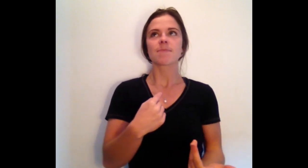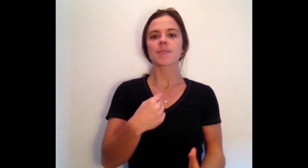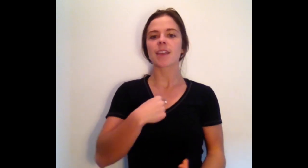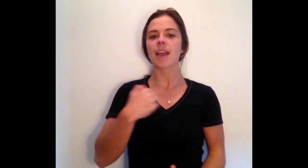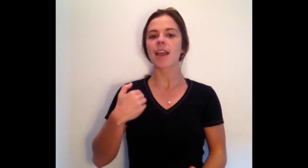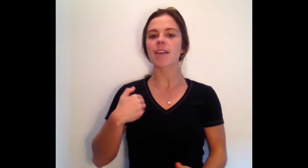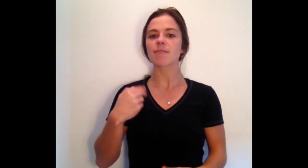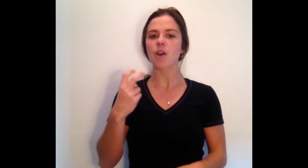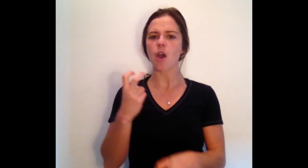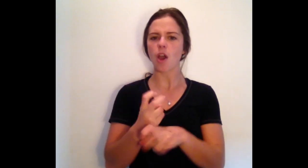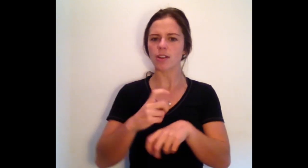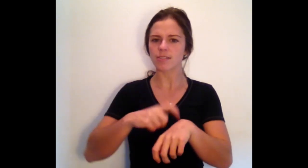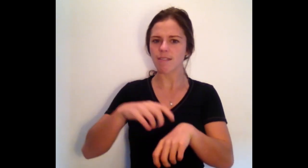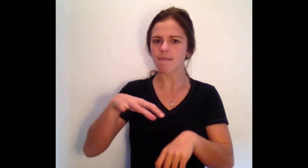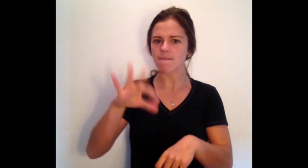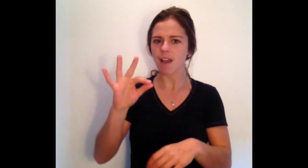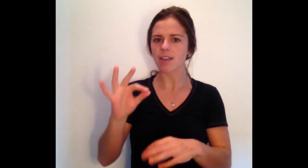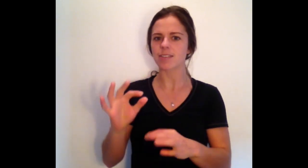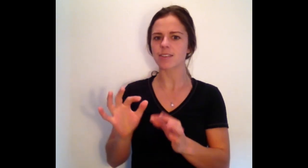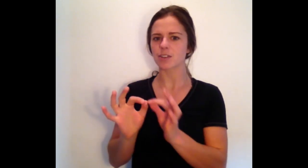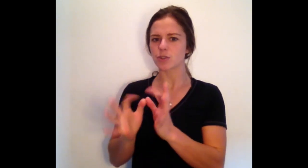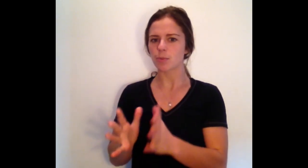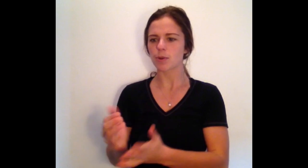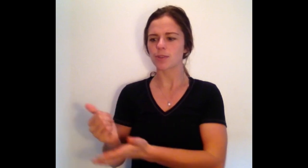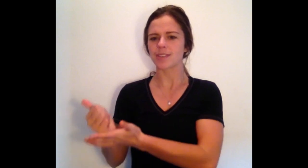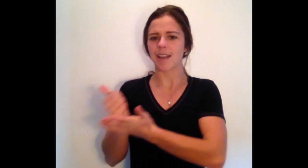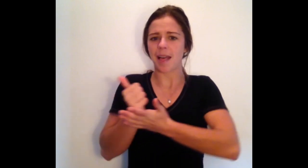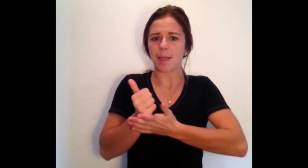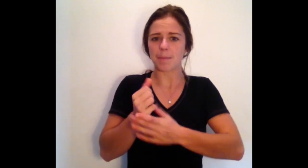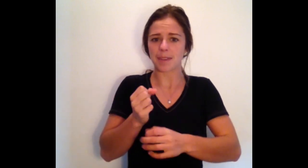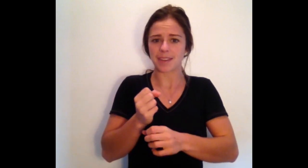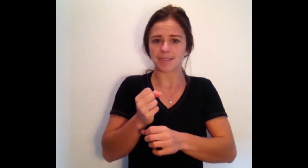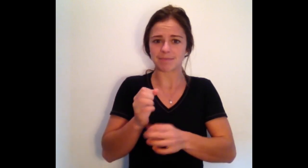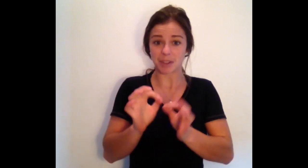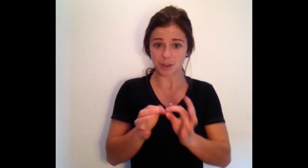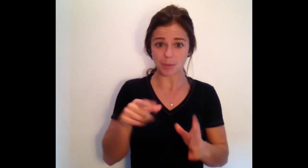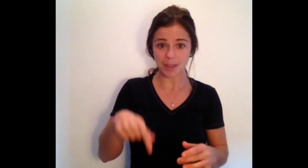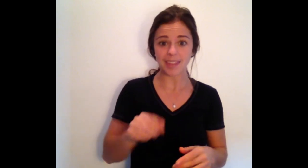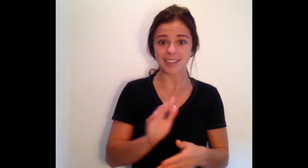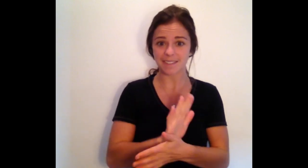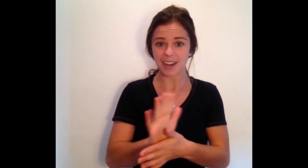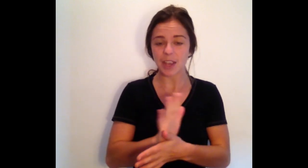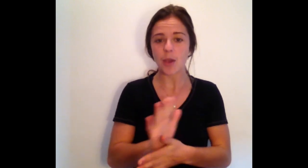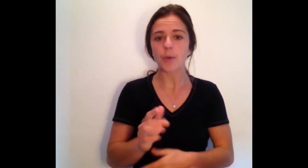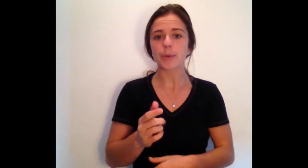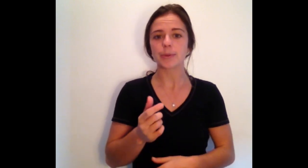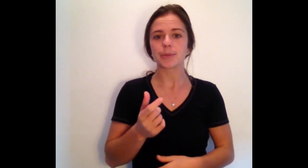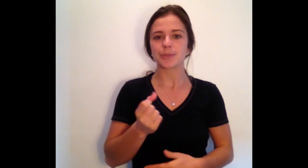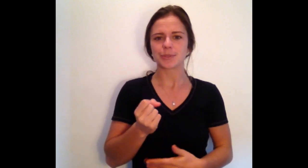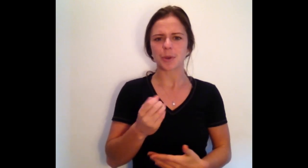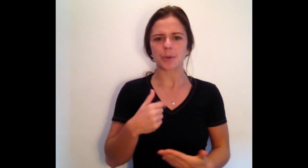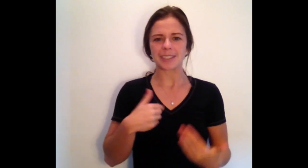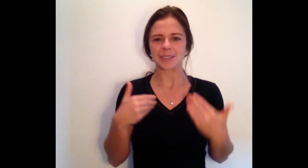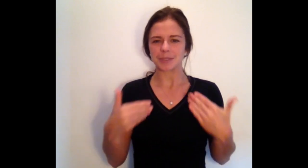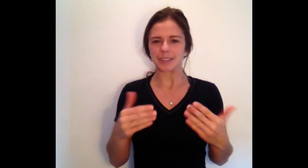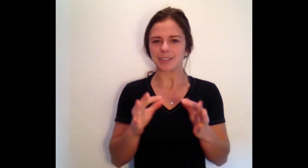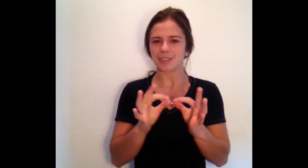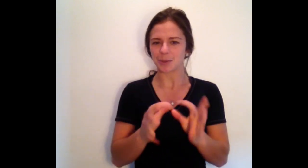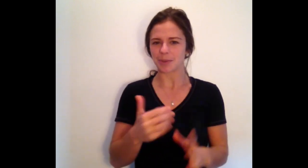I had a hard time finding an interpreter to help me interpret this film, so I went ahead and interpreted